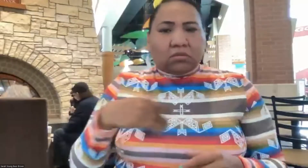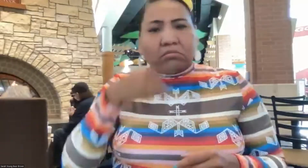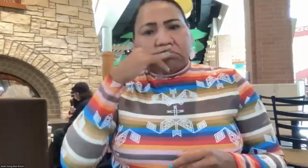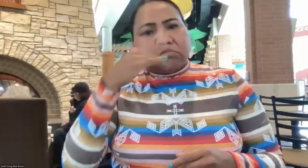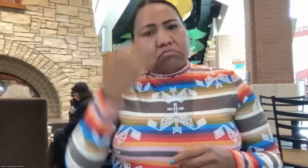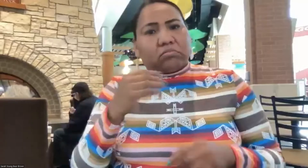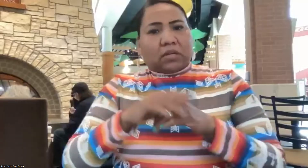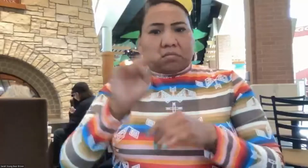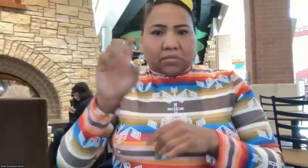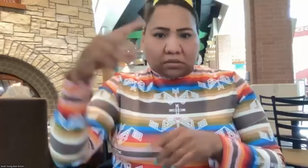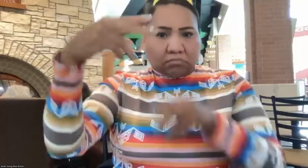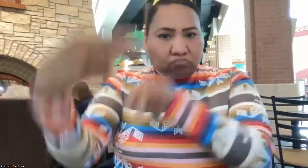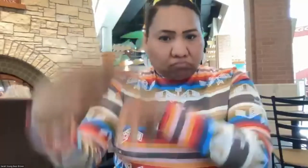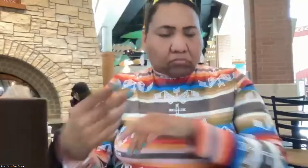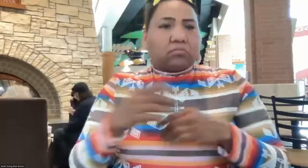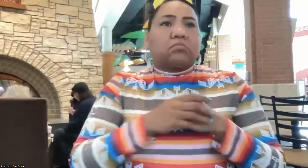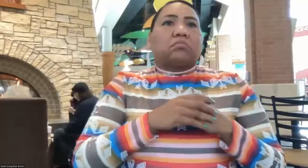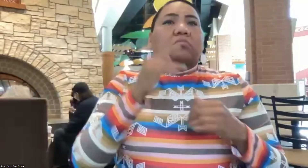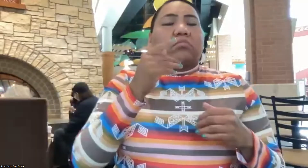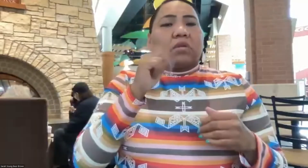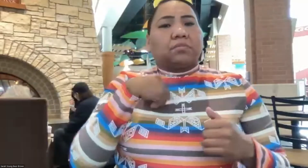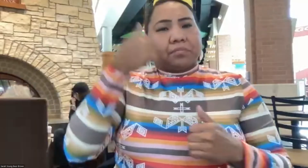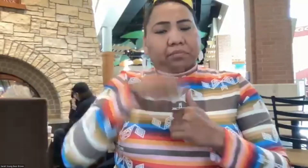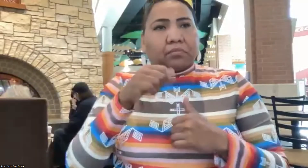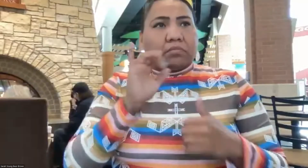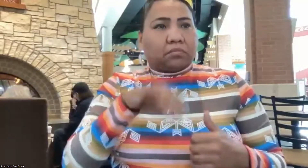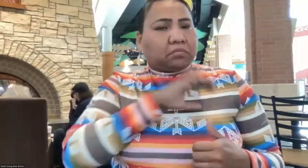It was 3:00 in the afternoon. My kids were sleeping, they're napping.